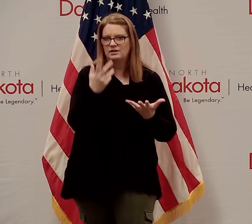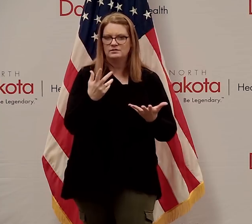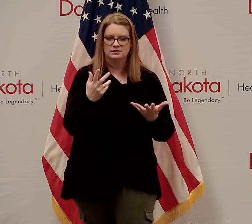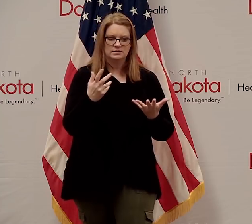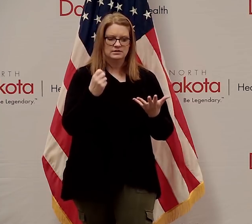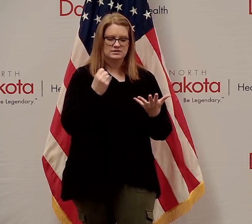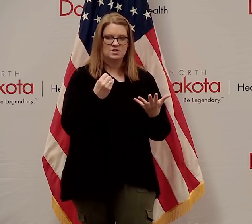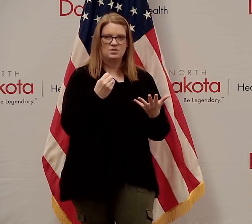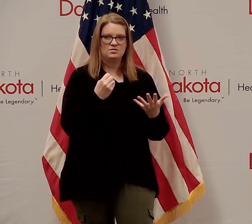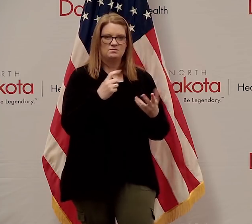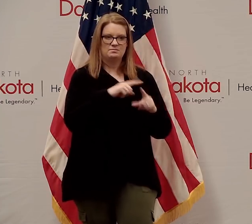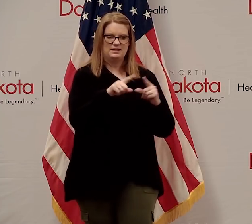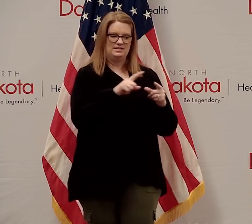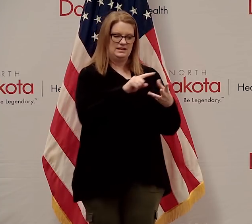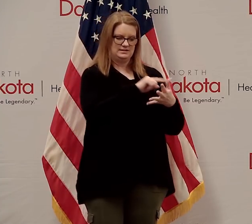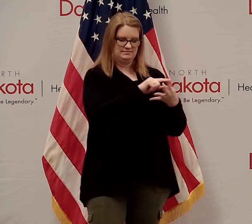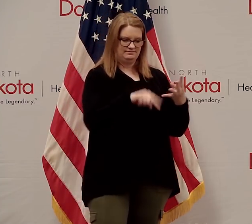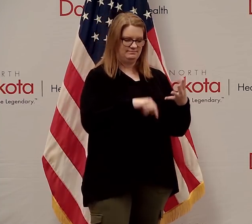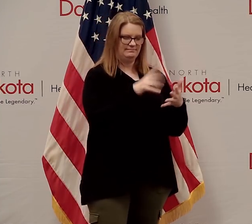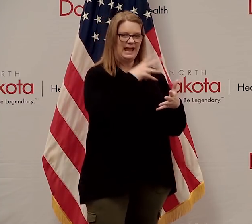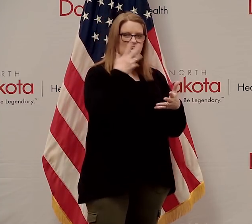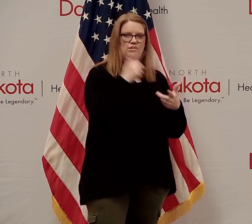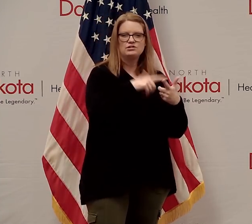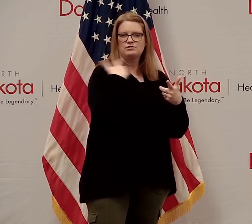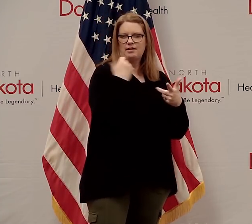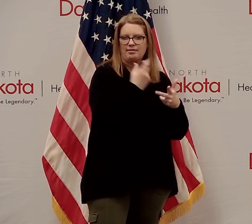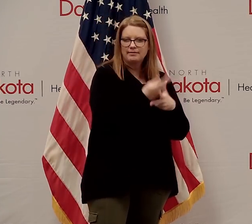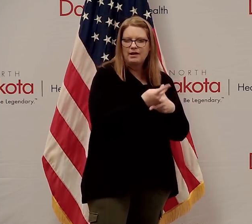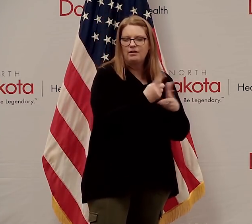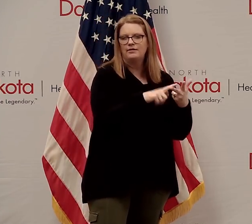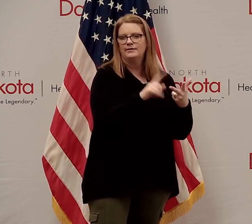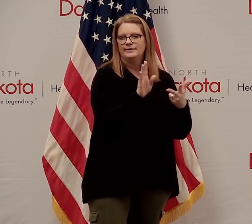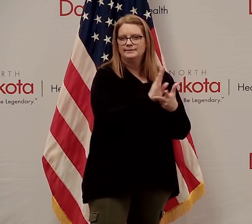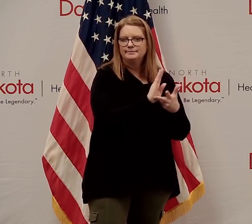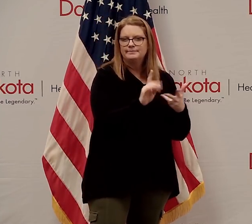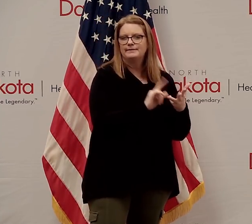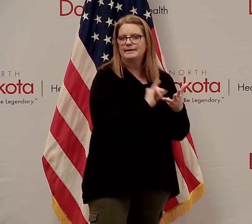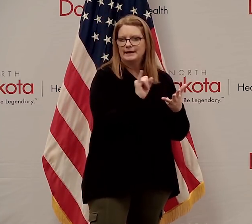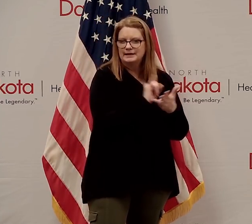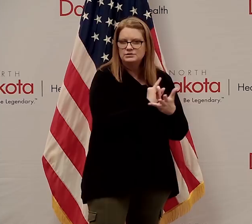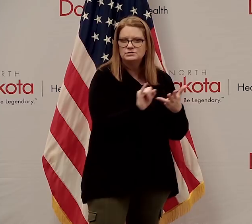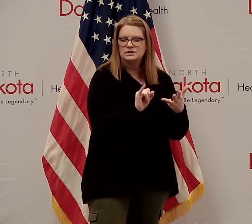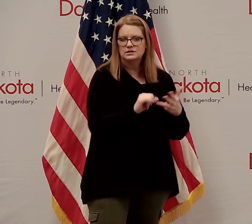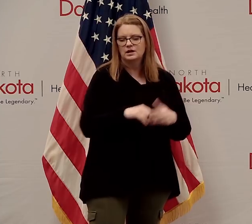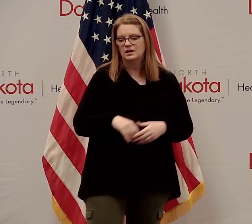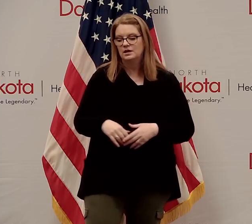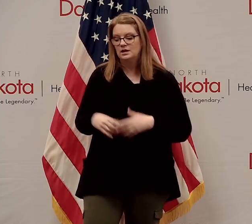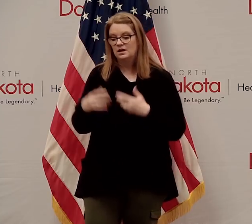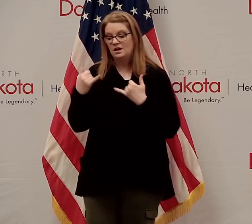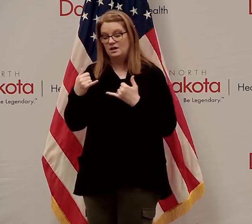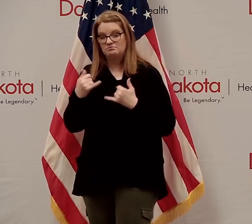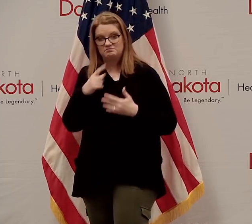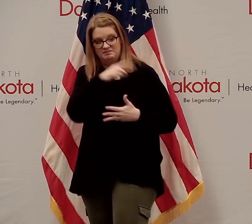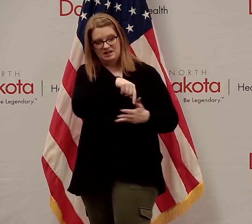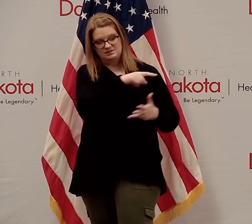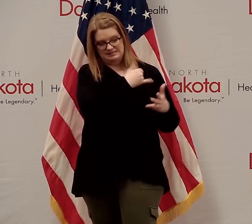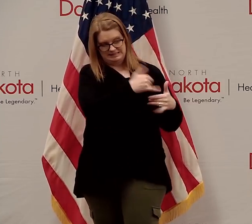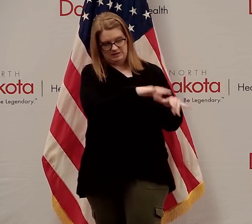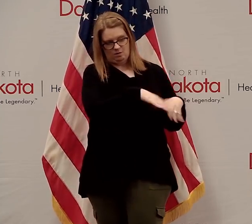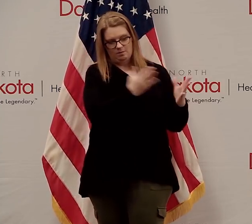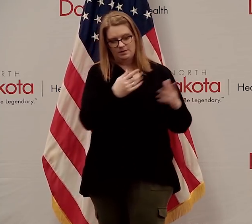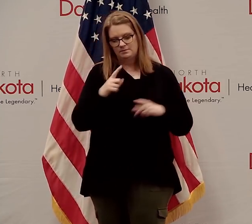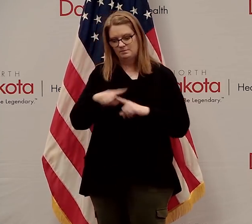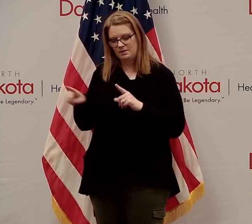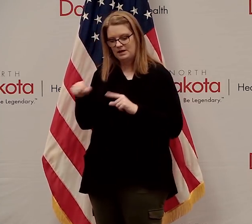biggest industries, are all still open for business. We did have the targeted closings, which we've talked about: bars, restaurants,